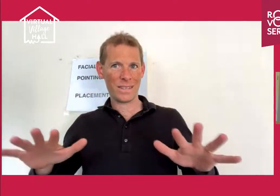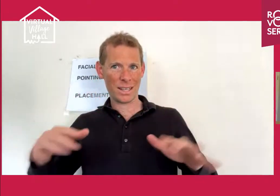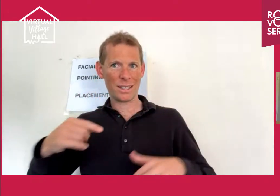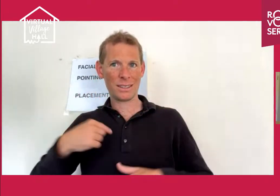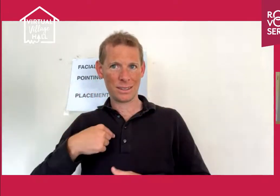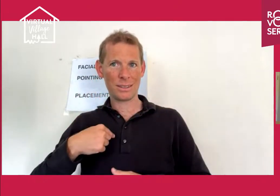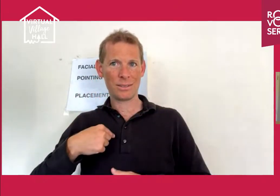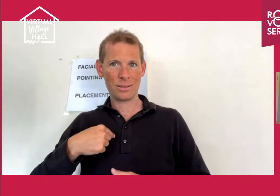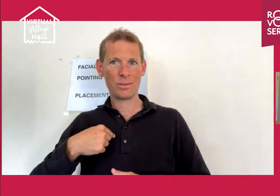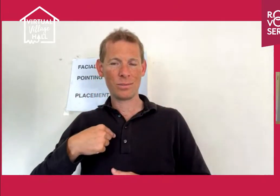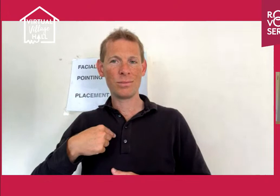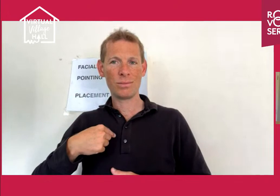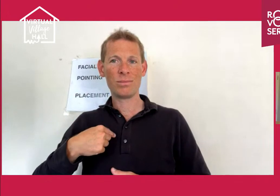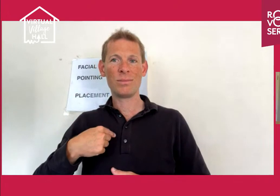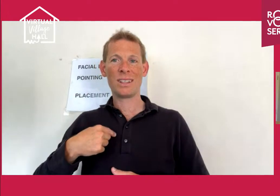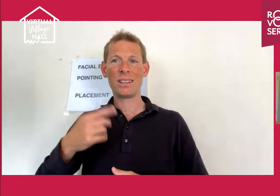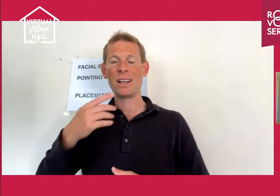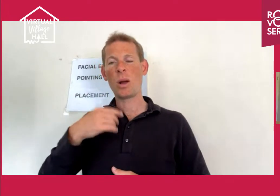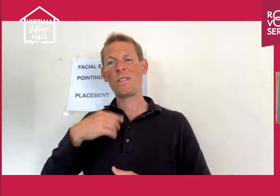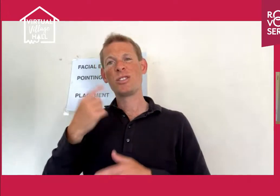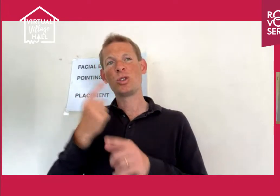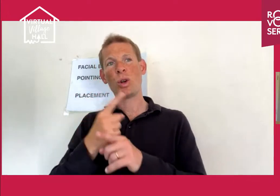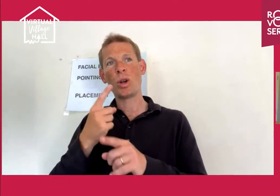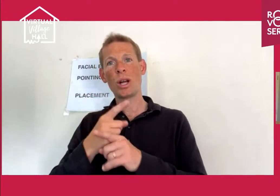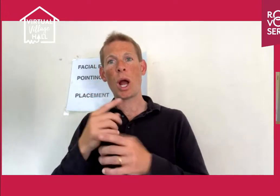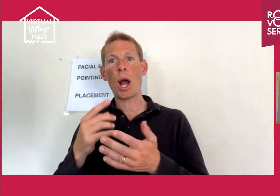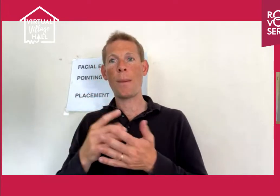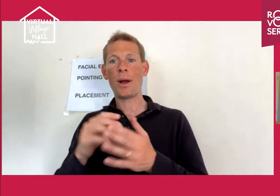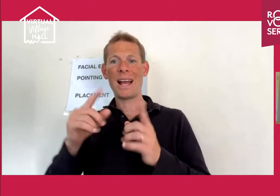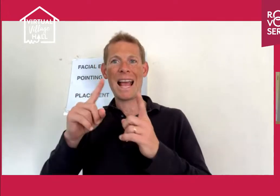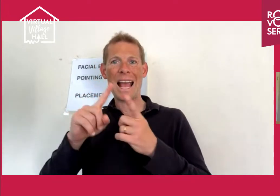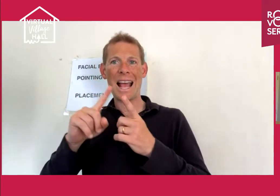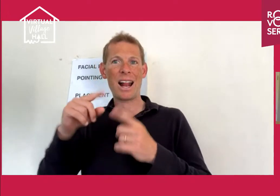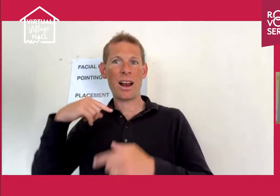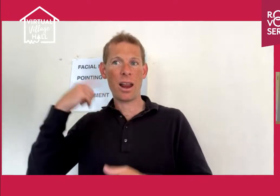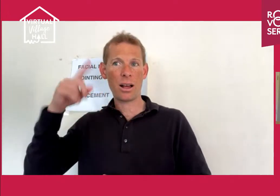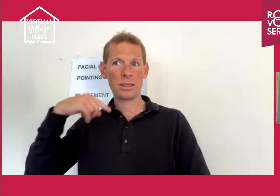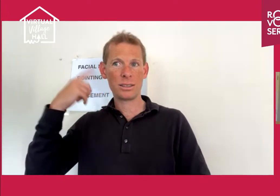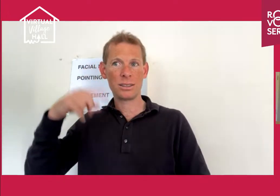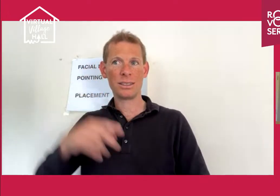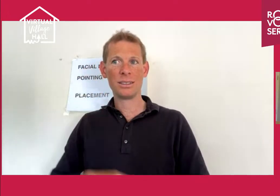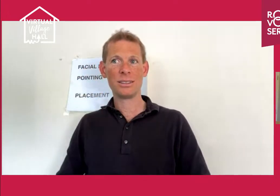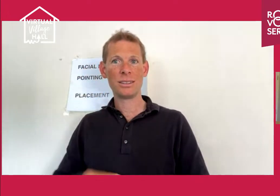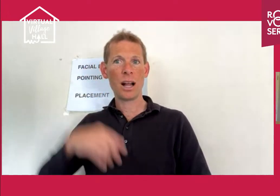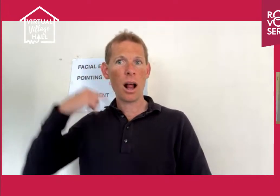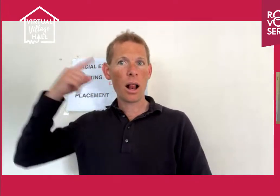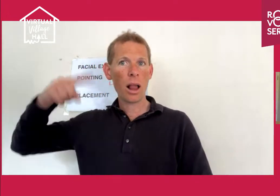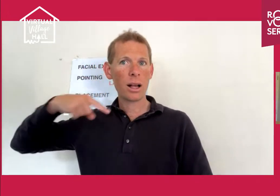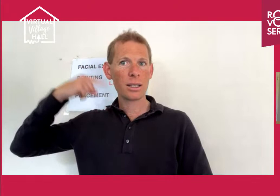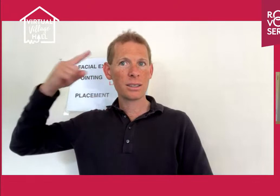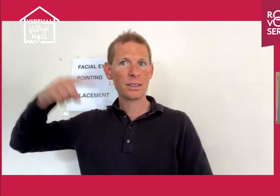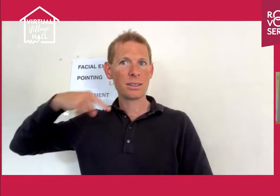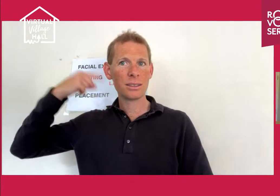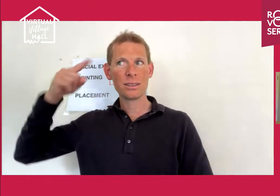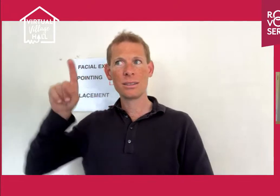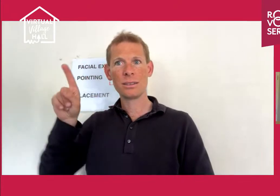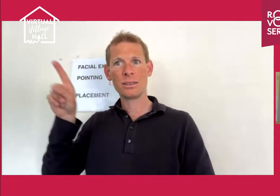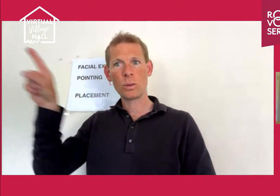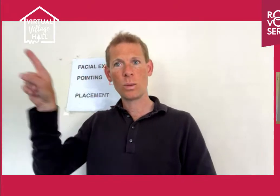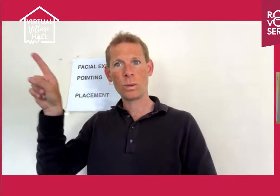So I'm based in Belfast. So if you wanted to talk about, for example, if I'm going to talk about someone based